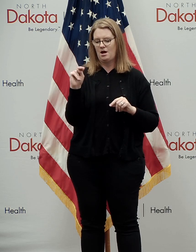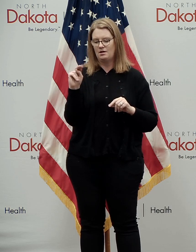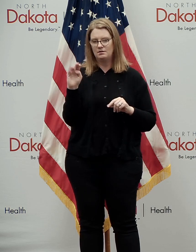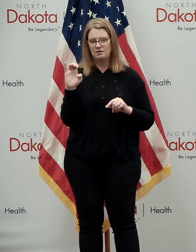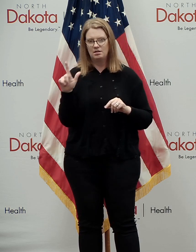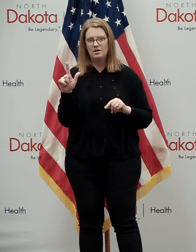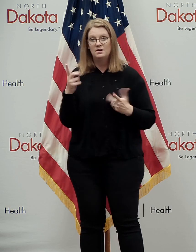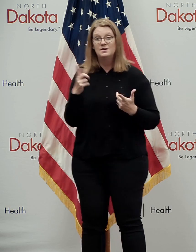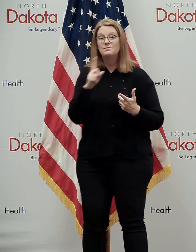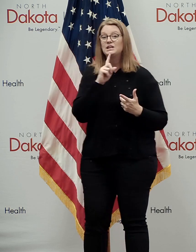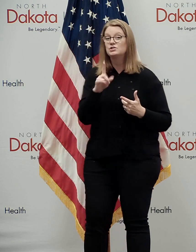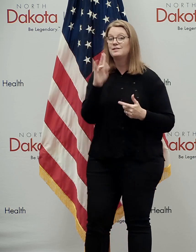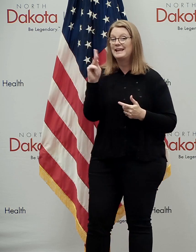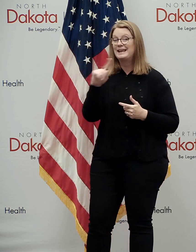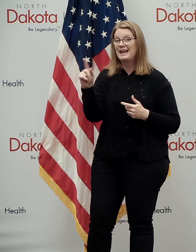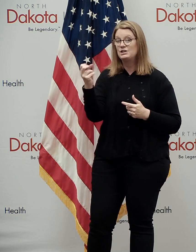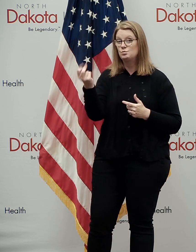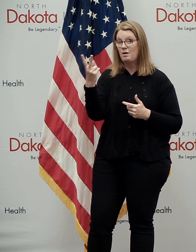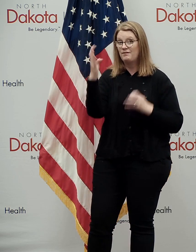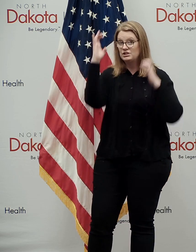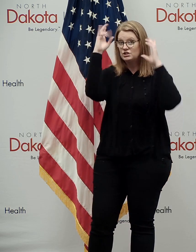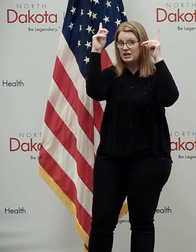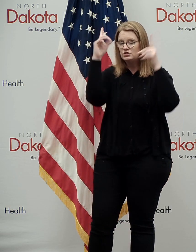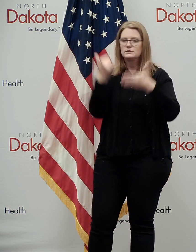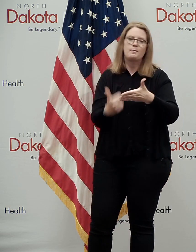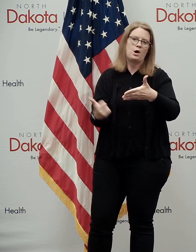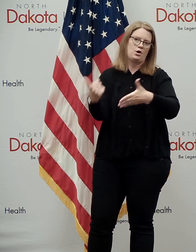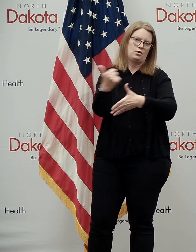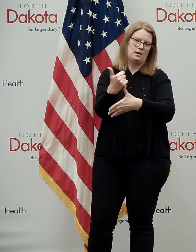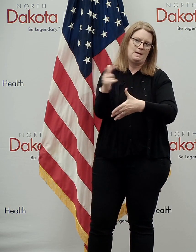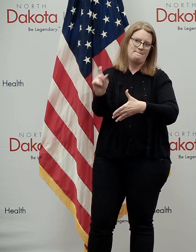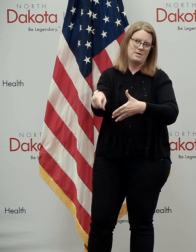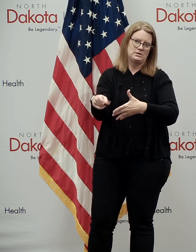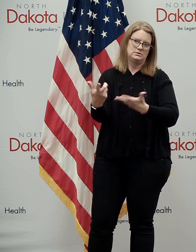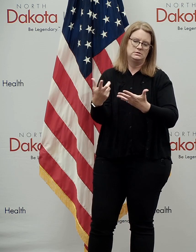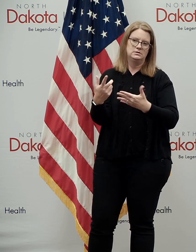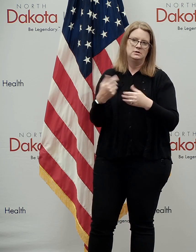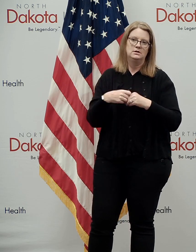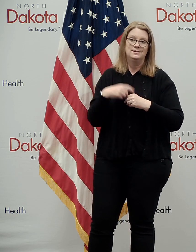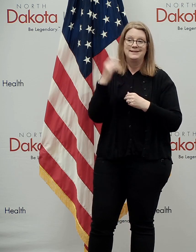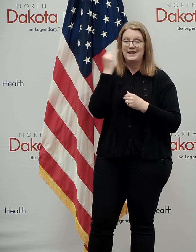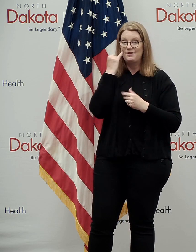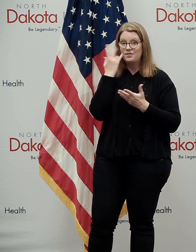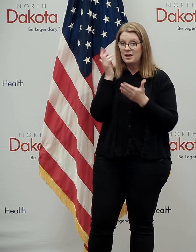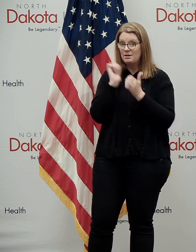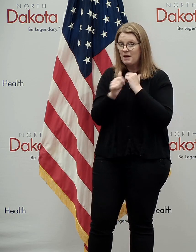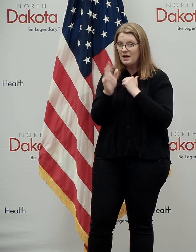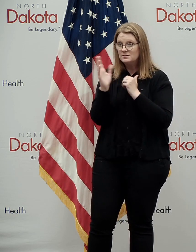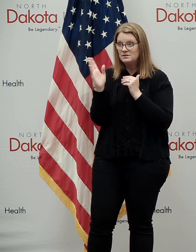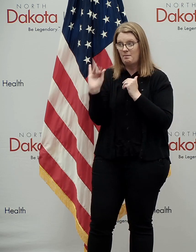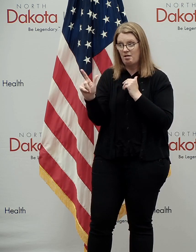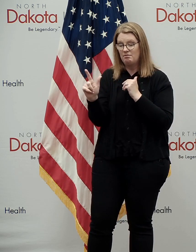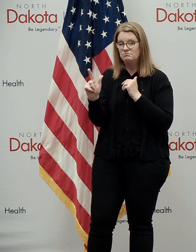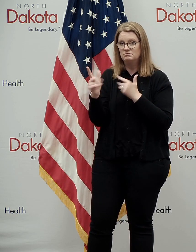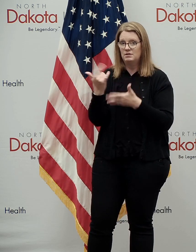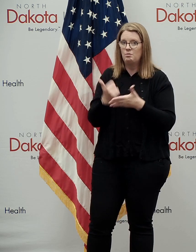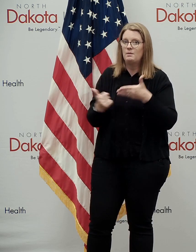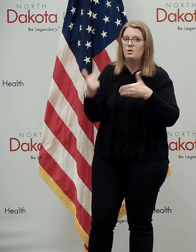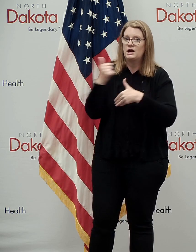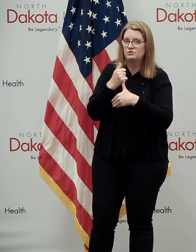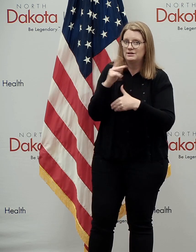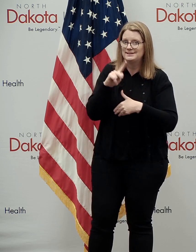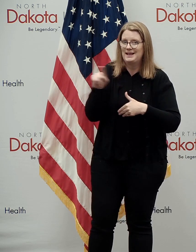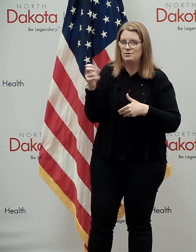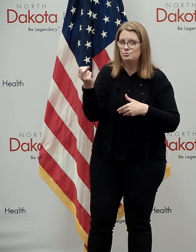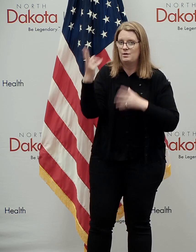sure that K-12 education is a priority in the next bill that is ever passed. And so I am encouraging our local